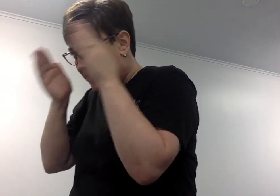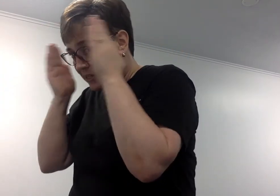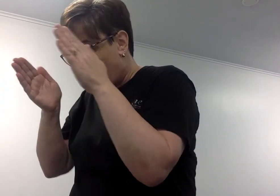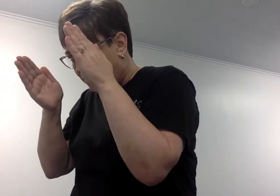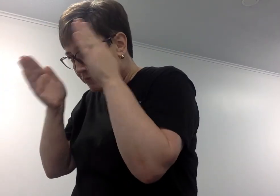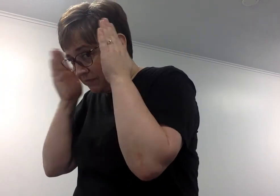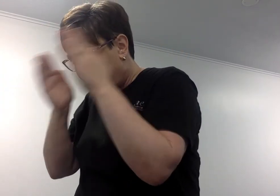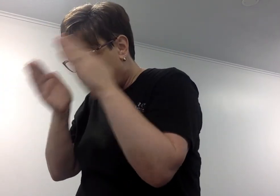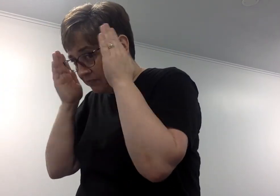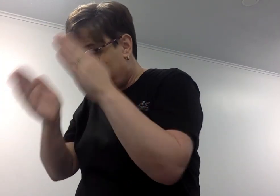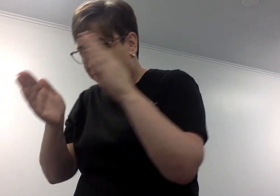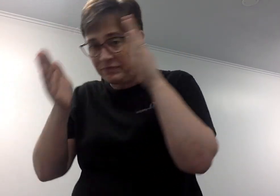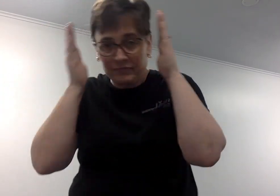attention.